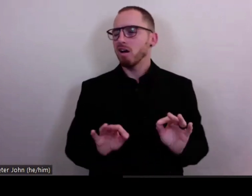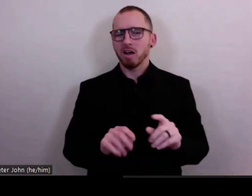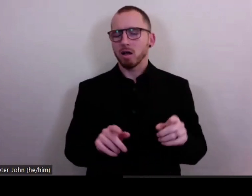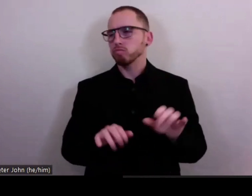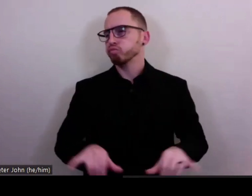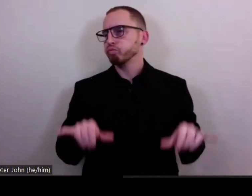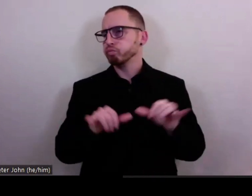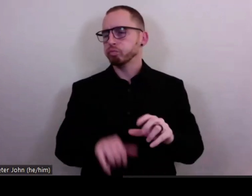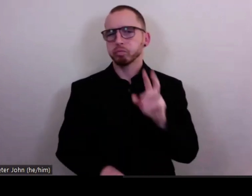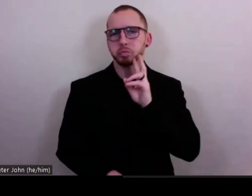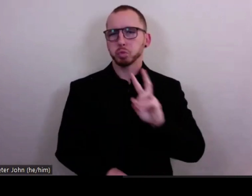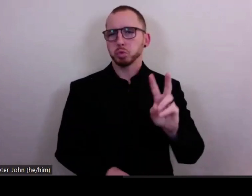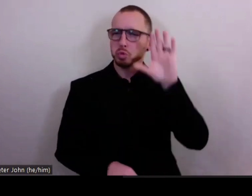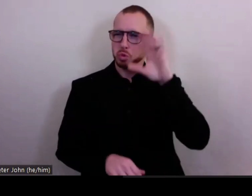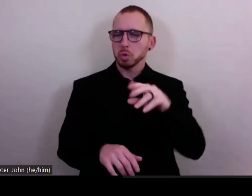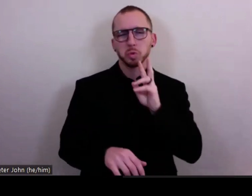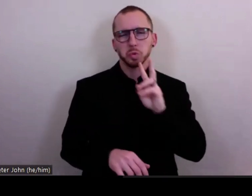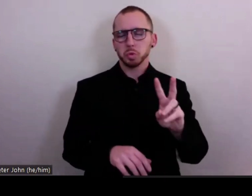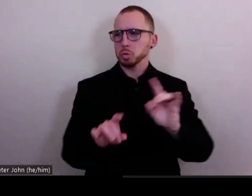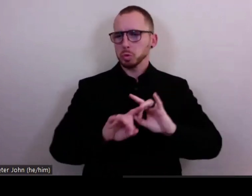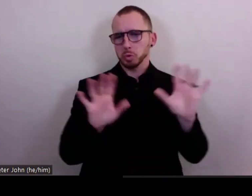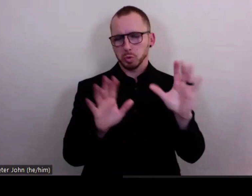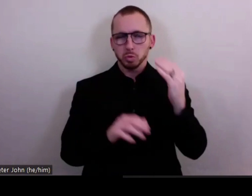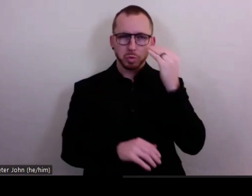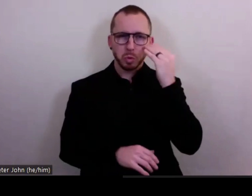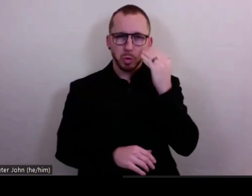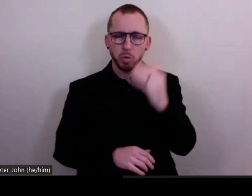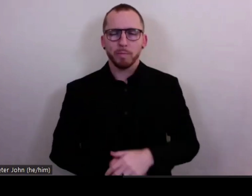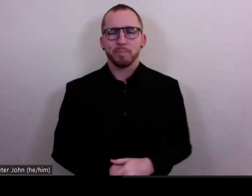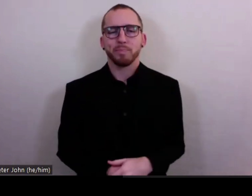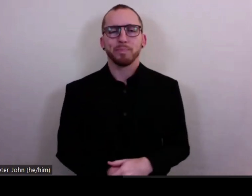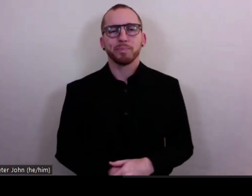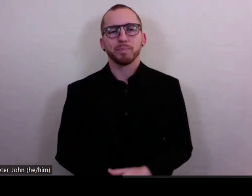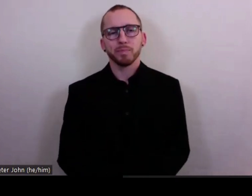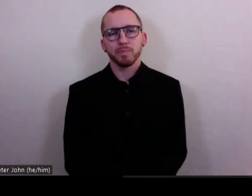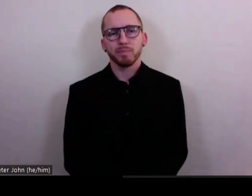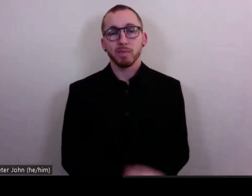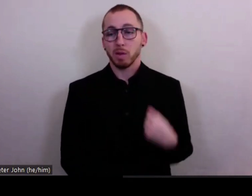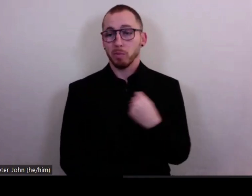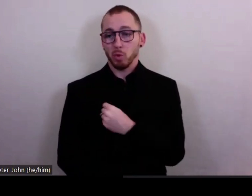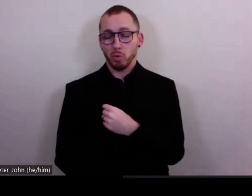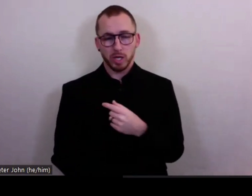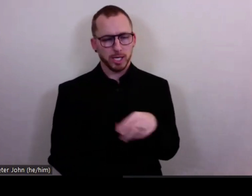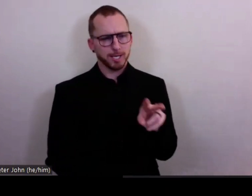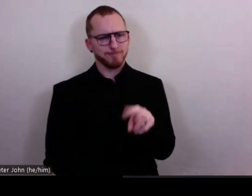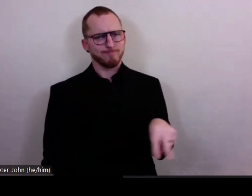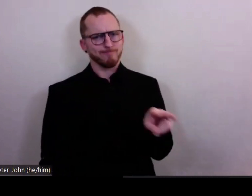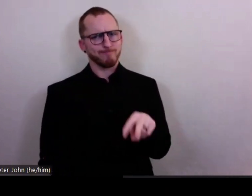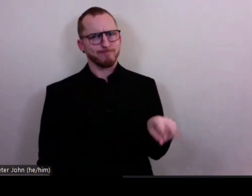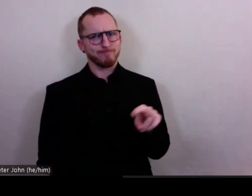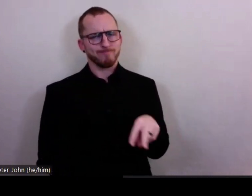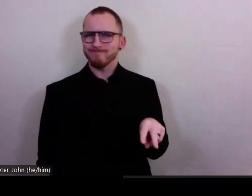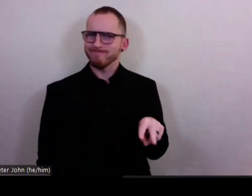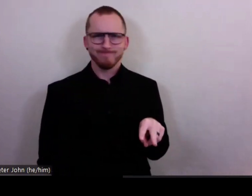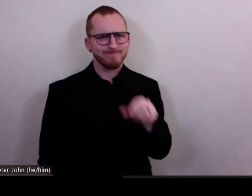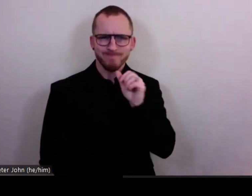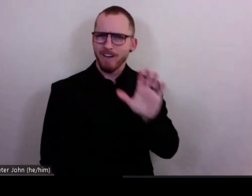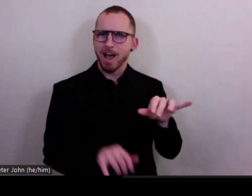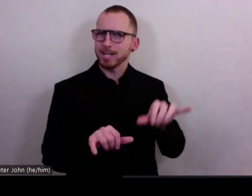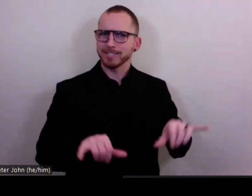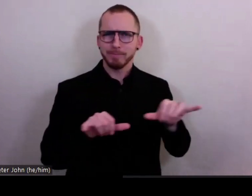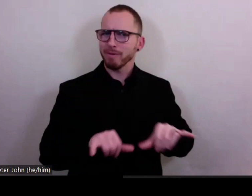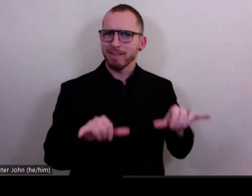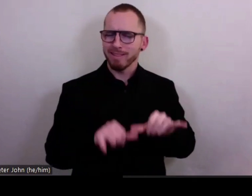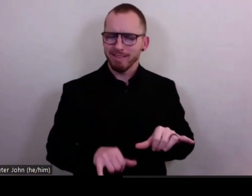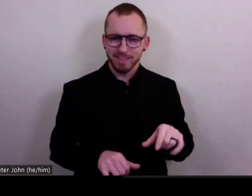the office, typical 2-year-old behavior. What we were watching was not typical 2-year-old behavior. This child